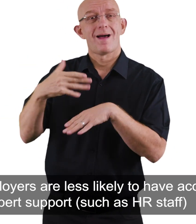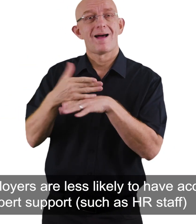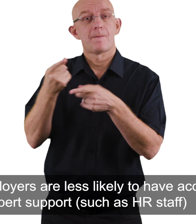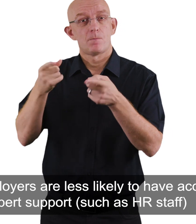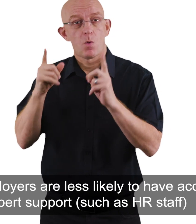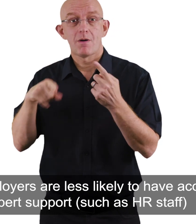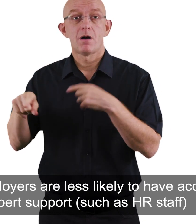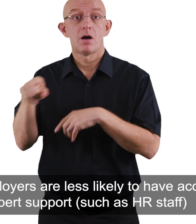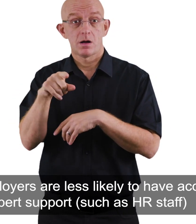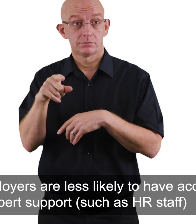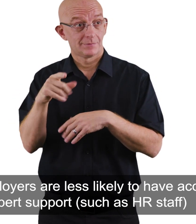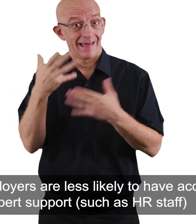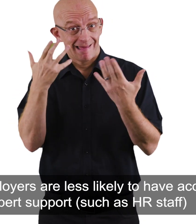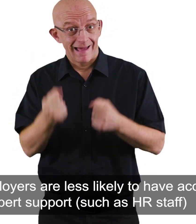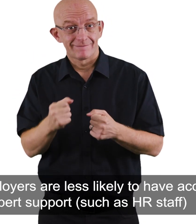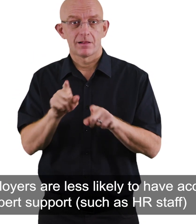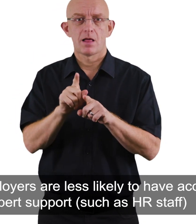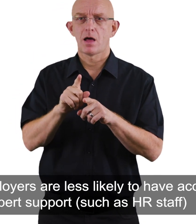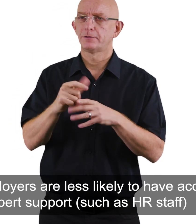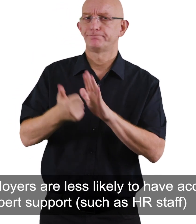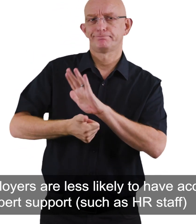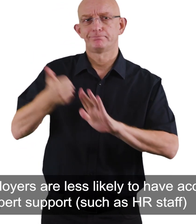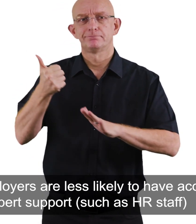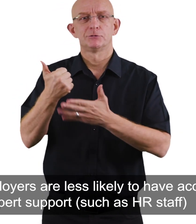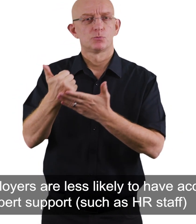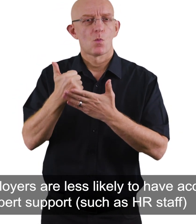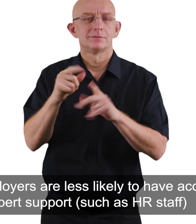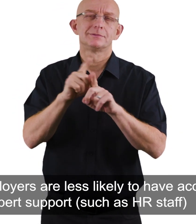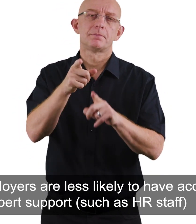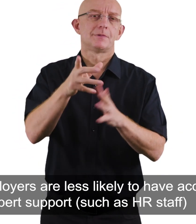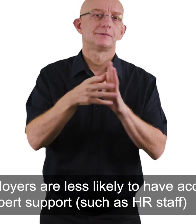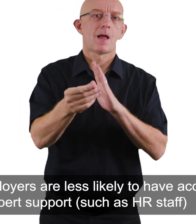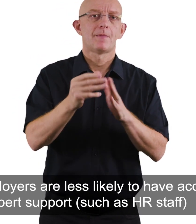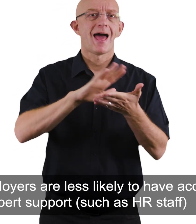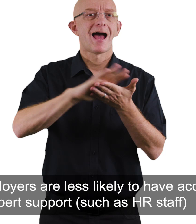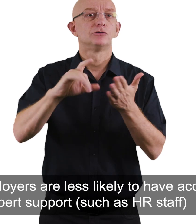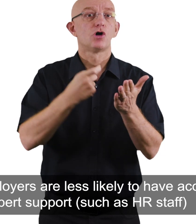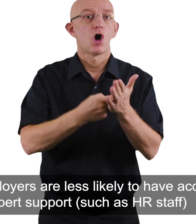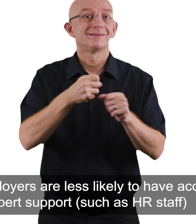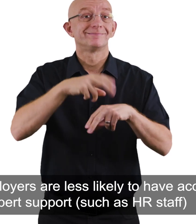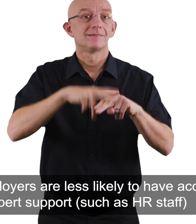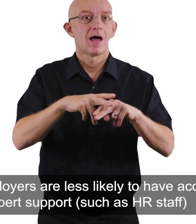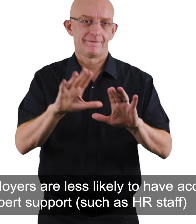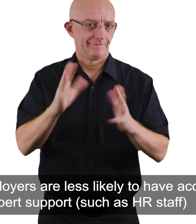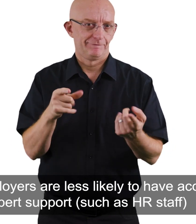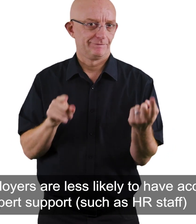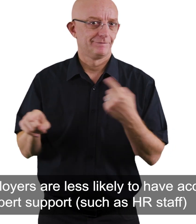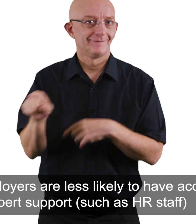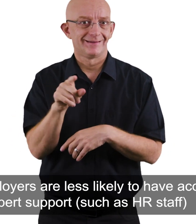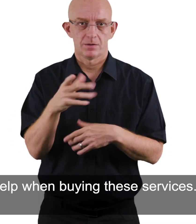Small employers are less likely to have access to expert support, such as HR staff,